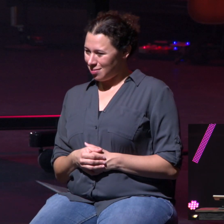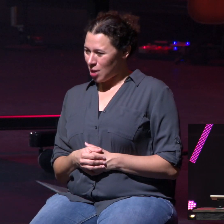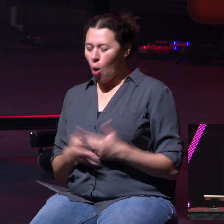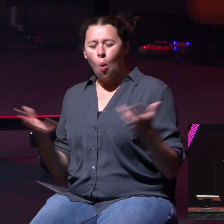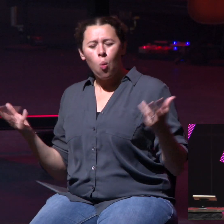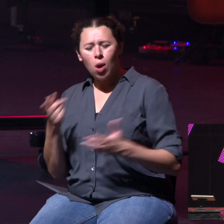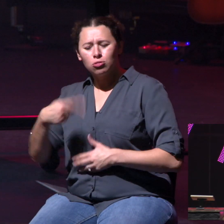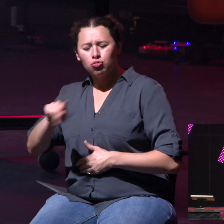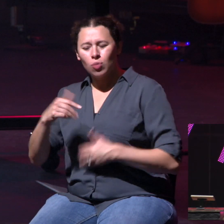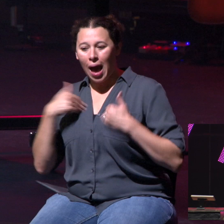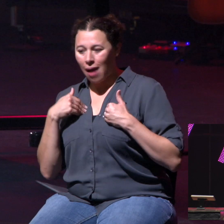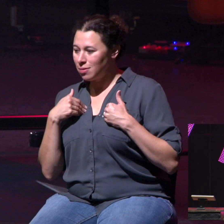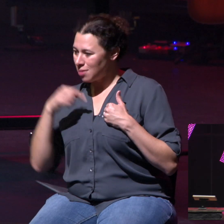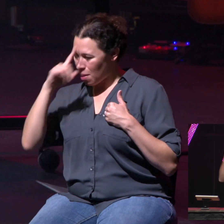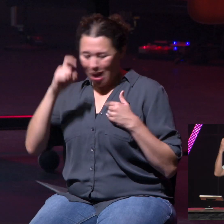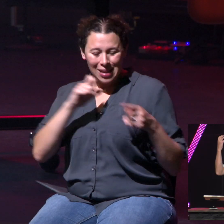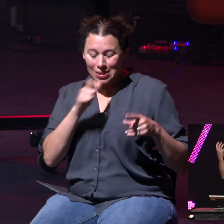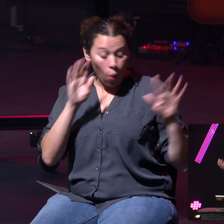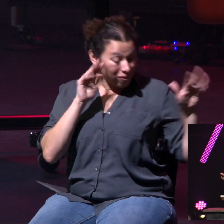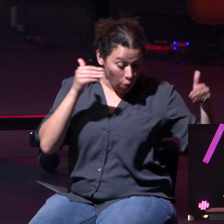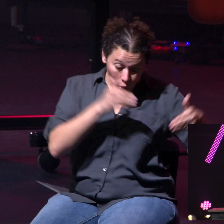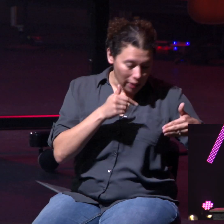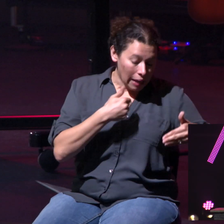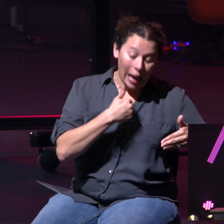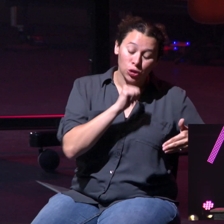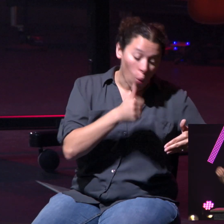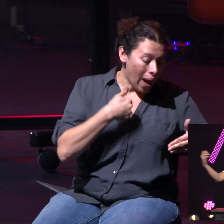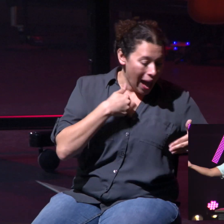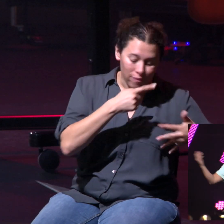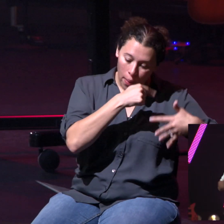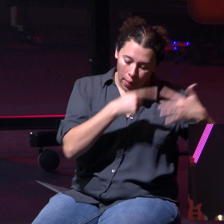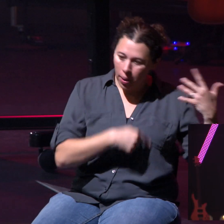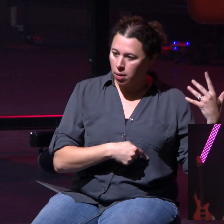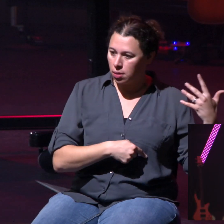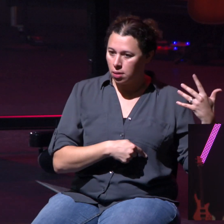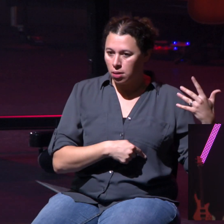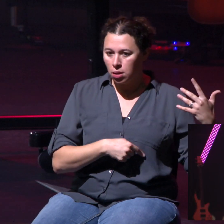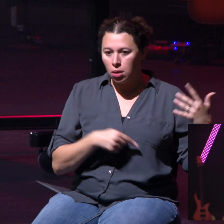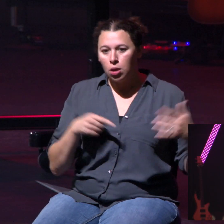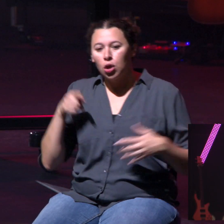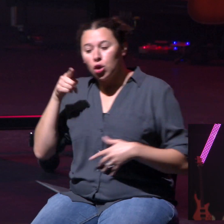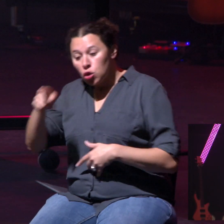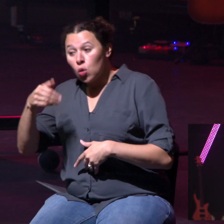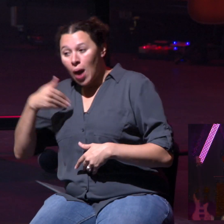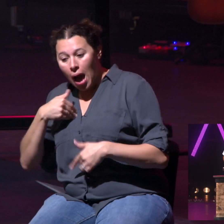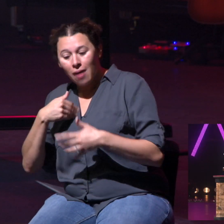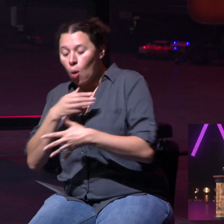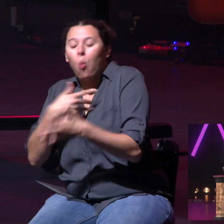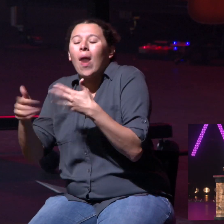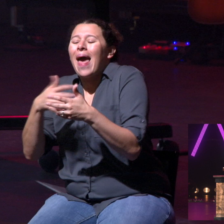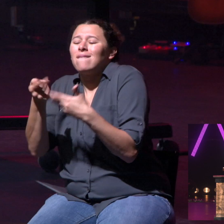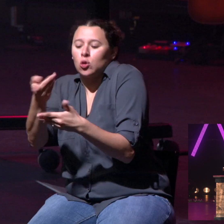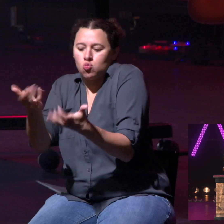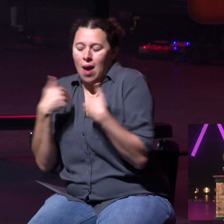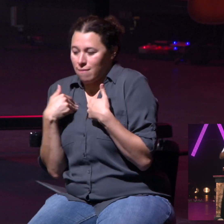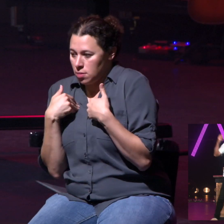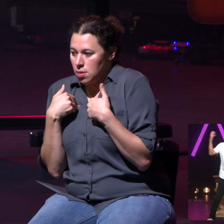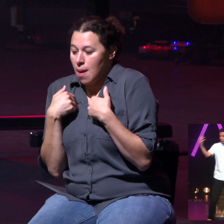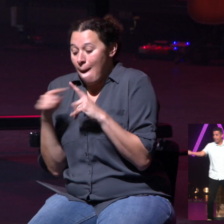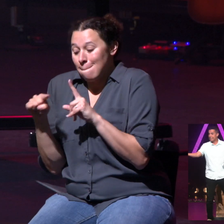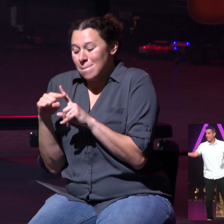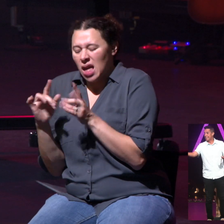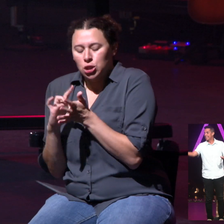Because whatever you have plus Jesus is all you need. Whatever you have,